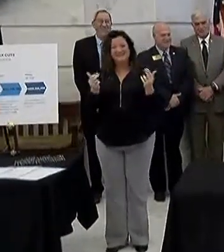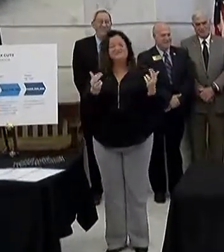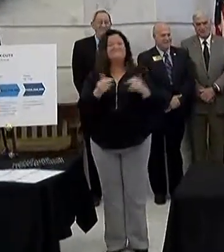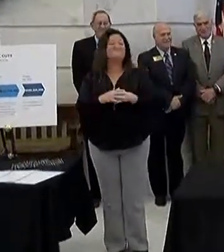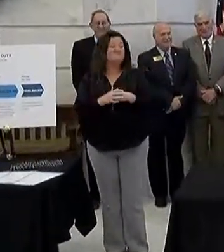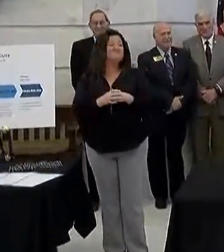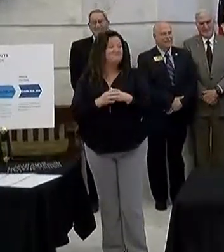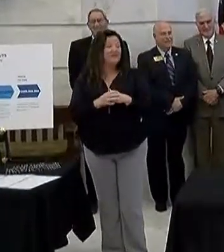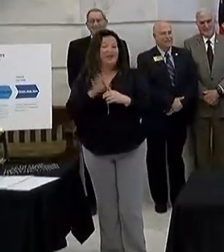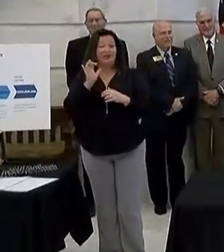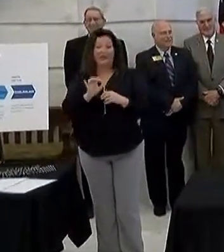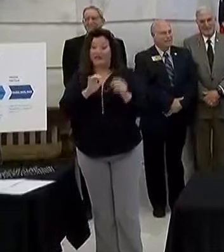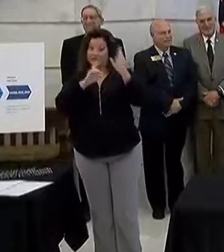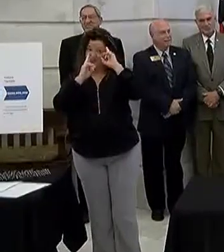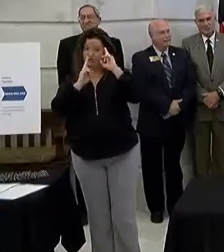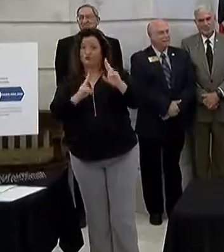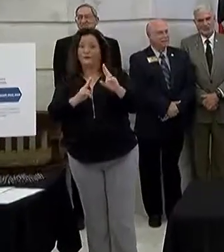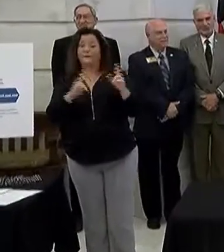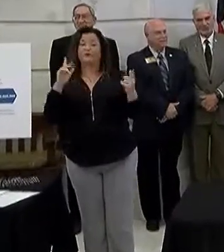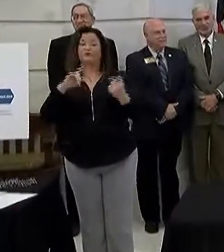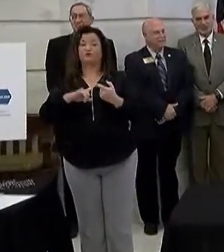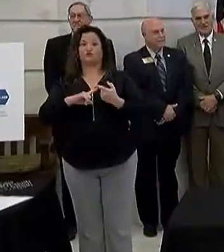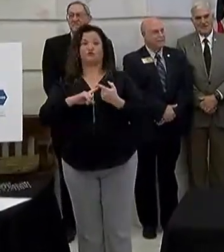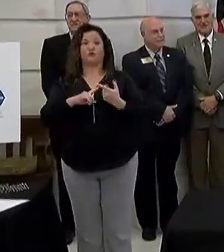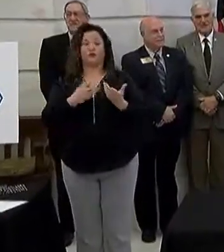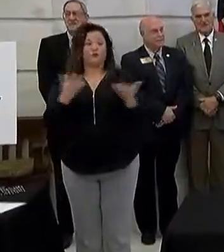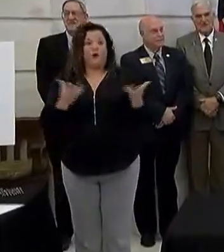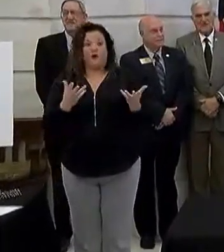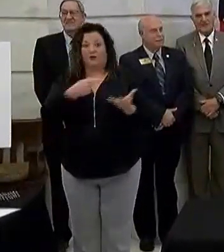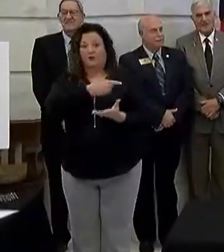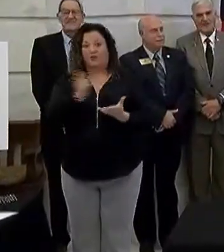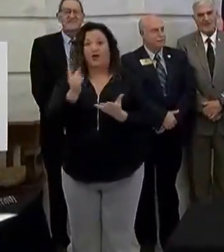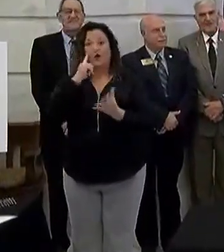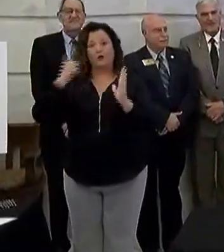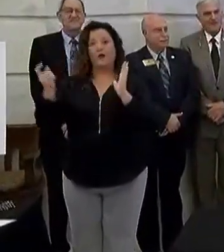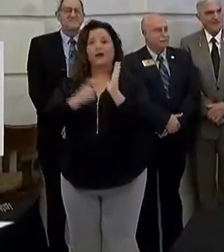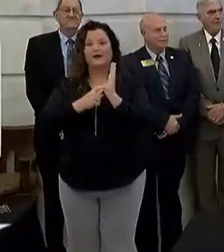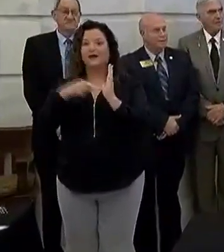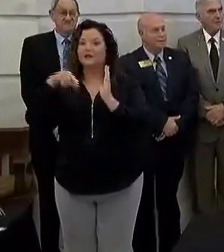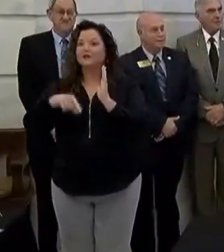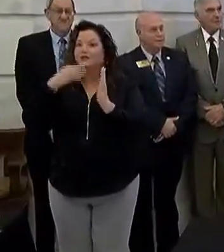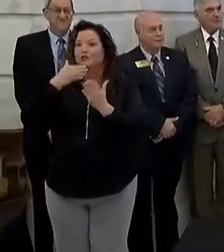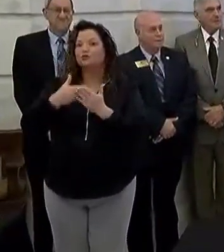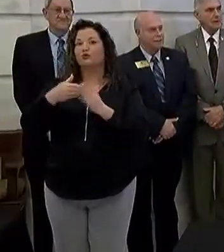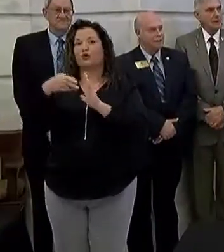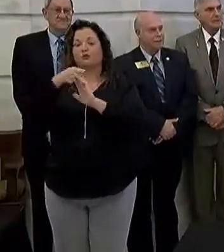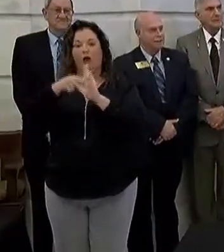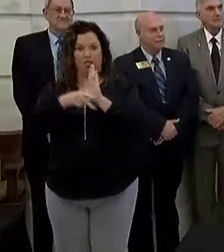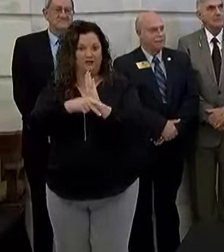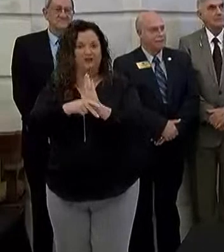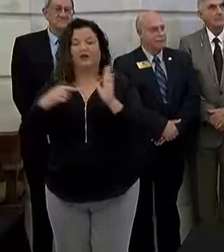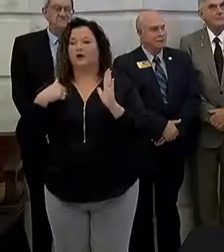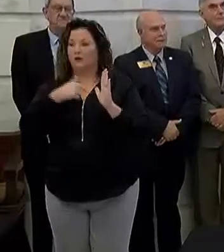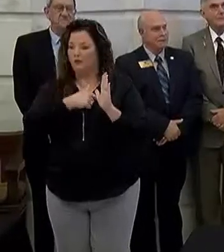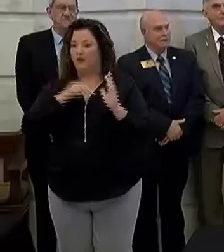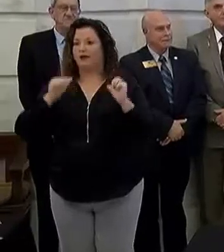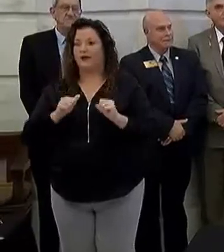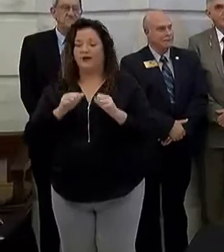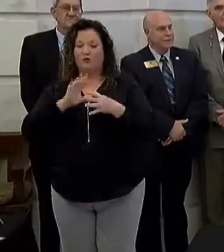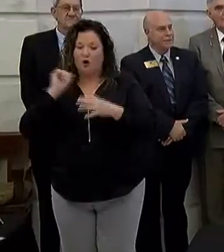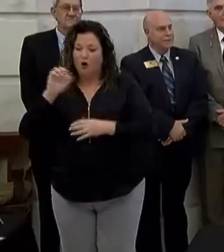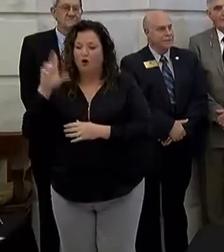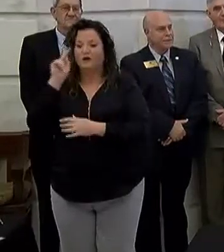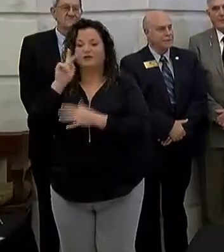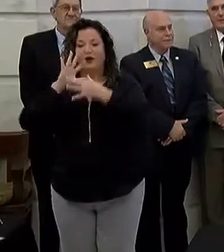And that's a tribute to the fact that they recognize that this is good policy, that we can join together in